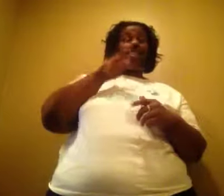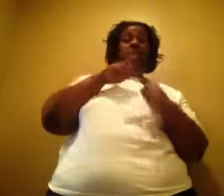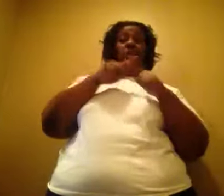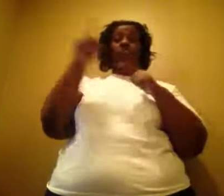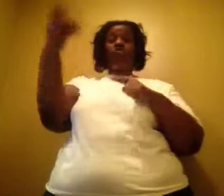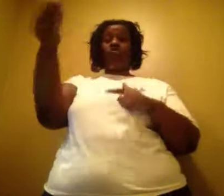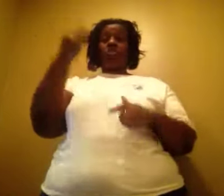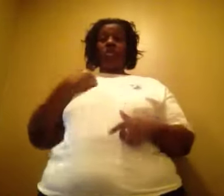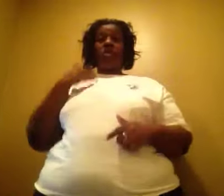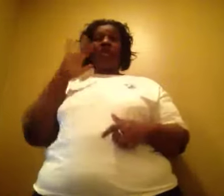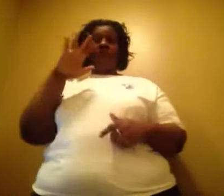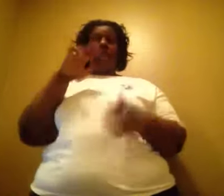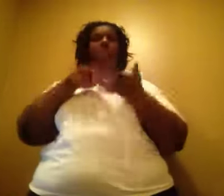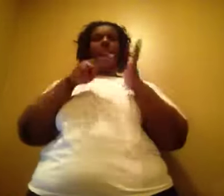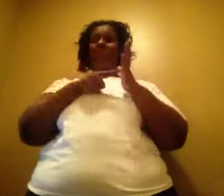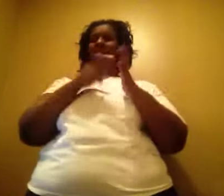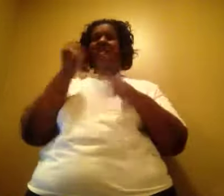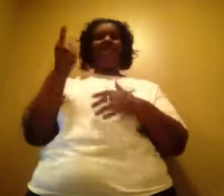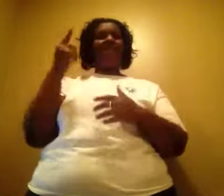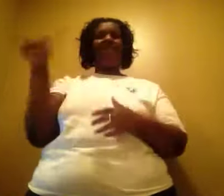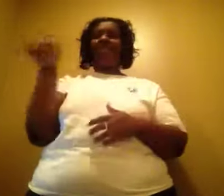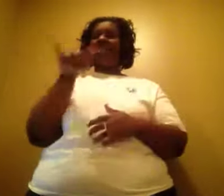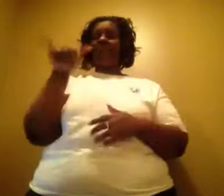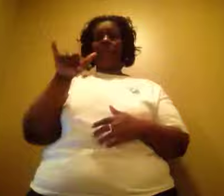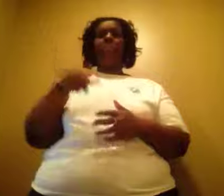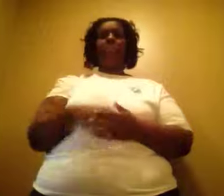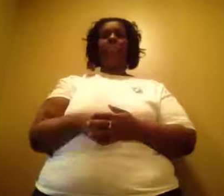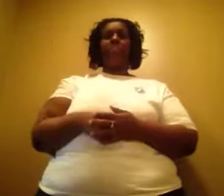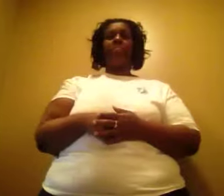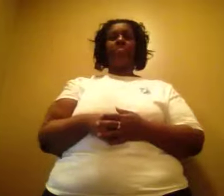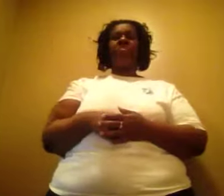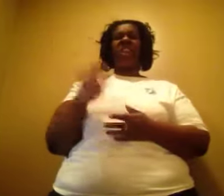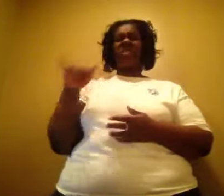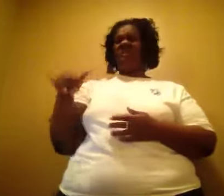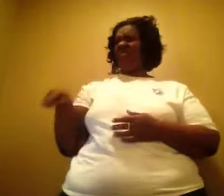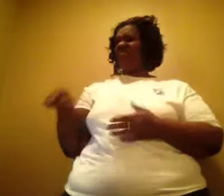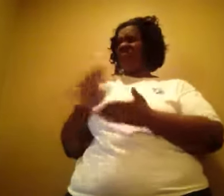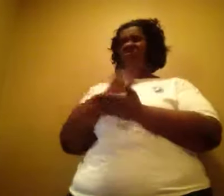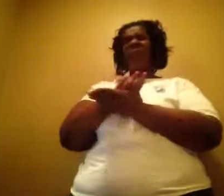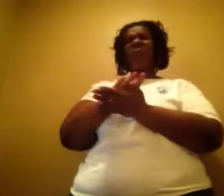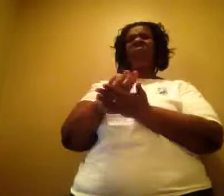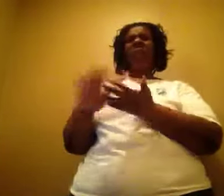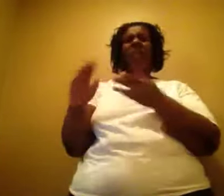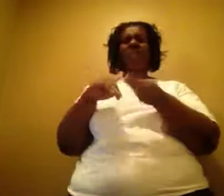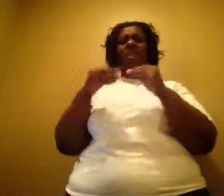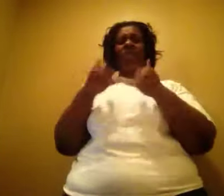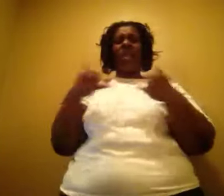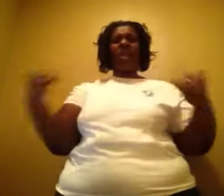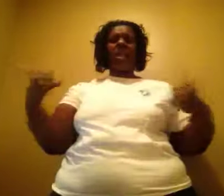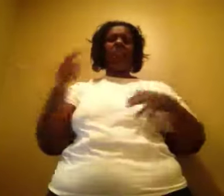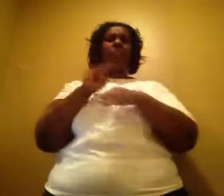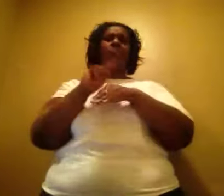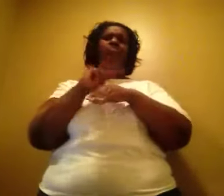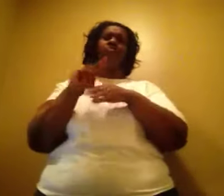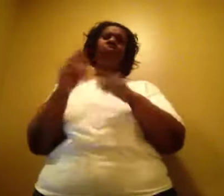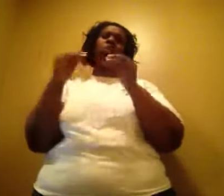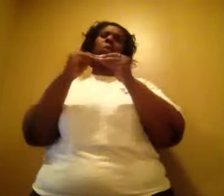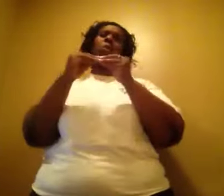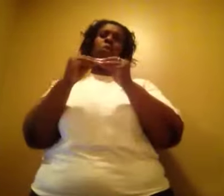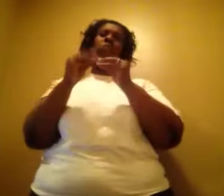way. Let's do a couple of, since this number line is so nice, I'm going to do a few more problems using it. Although, as I use it, I'm sure I'll just continue to